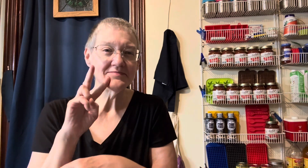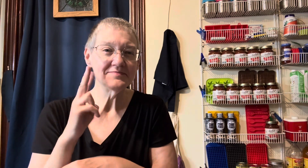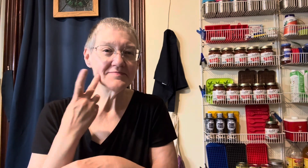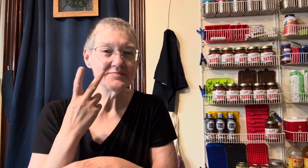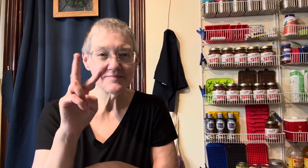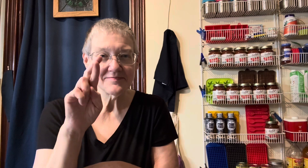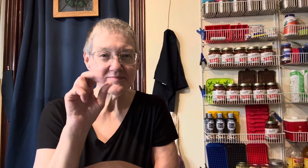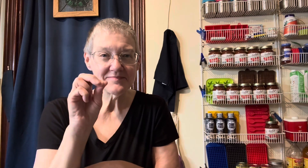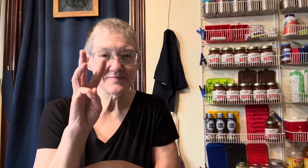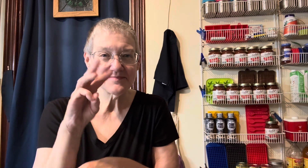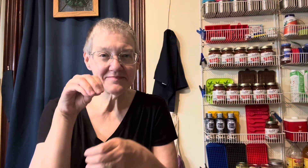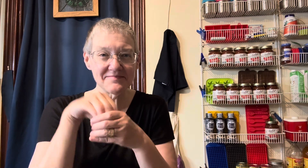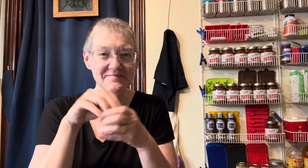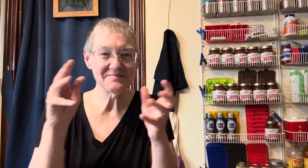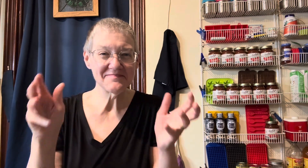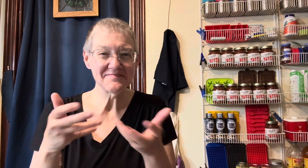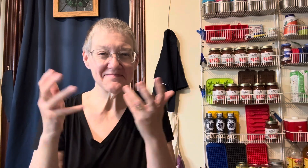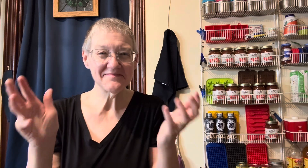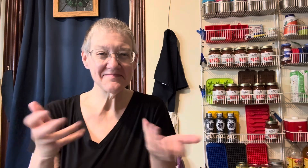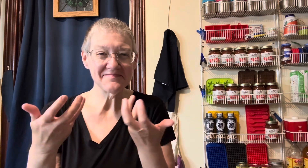vegetable raw in a salad.